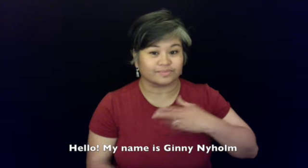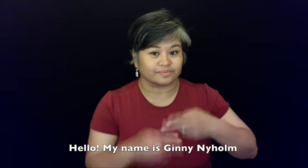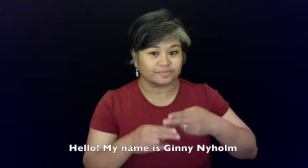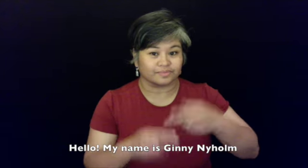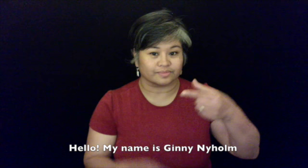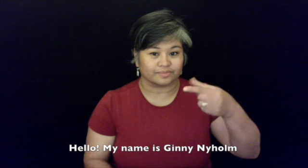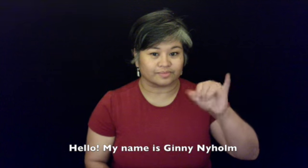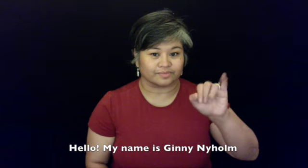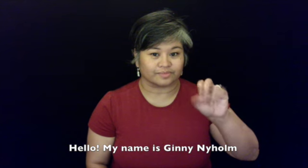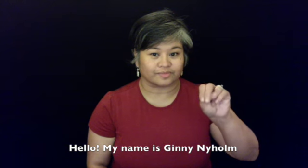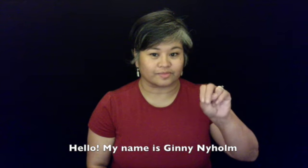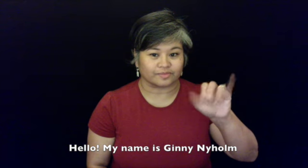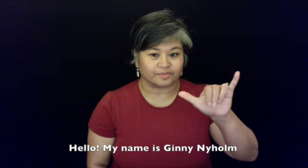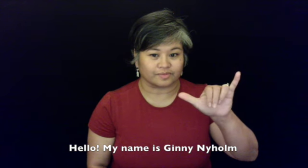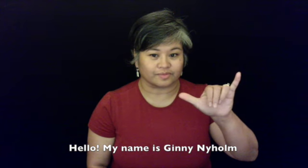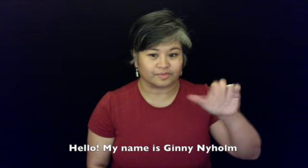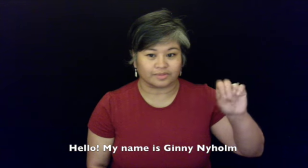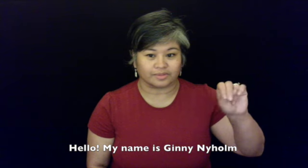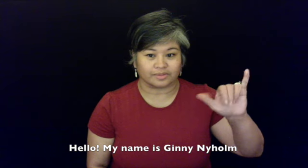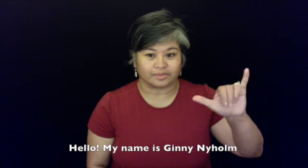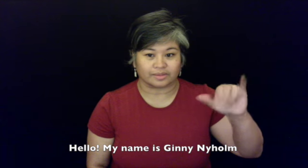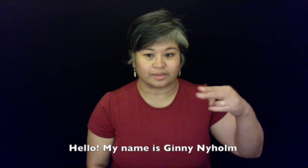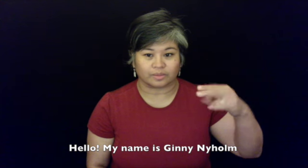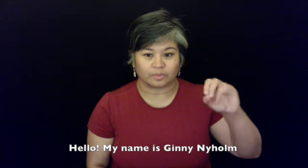Hello, my name is Jenny Nyholm,